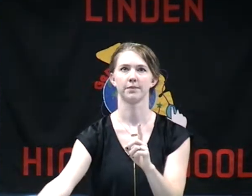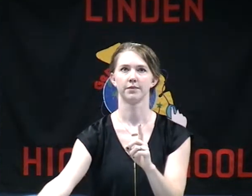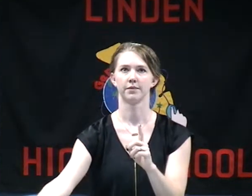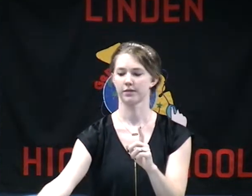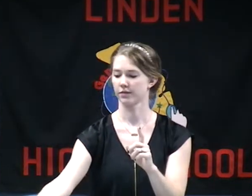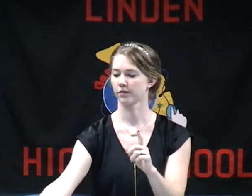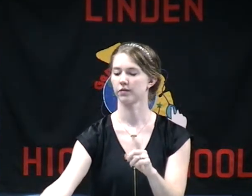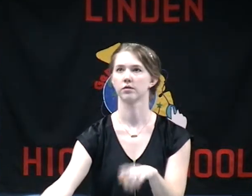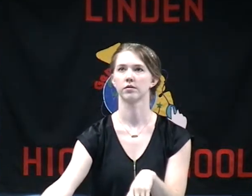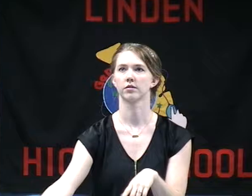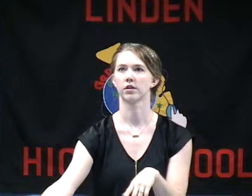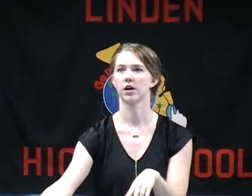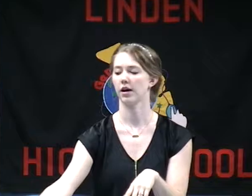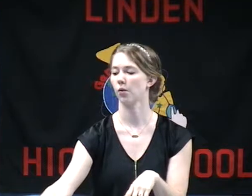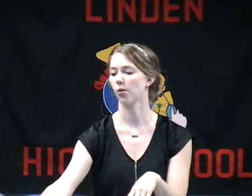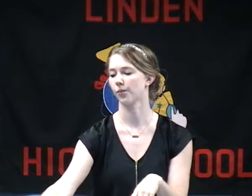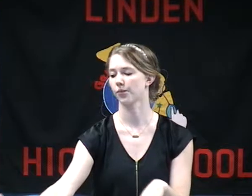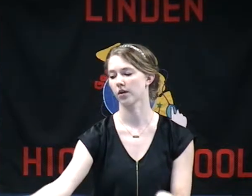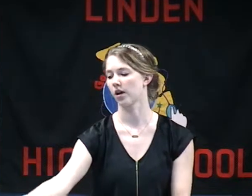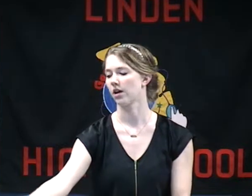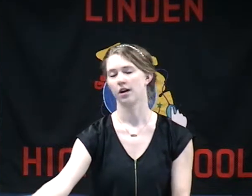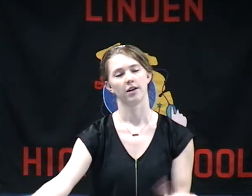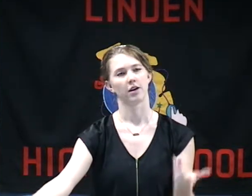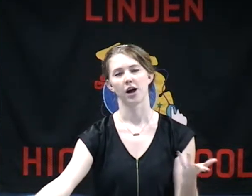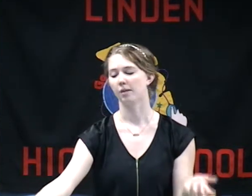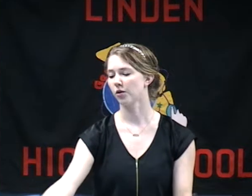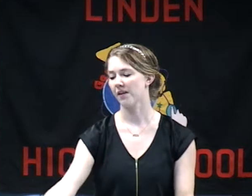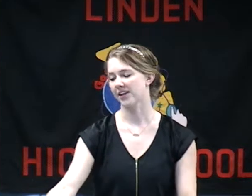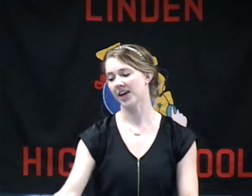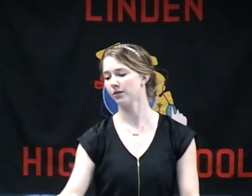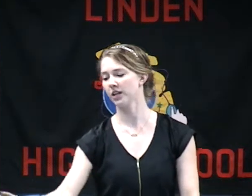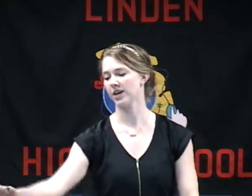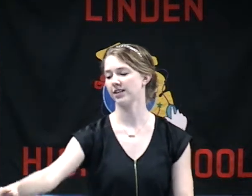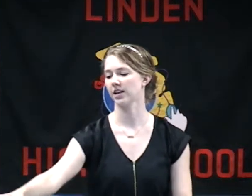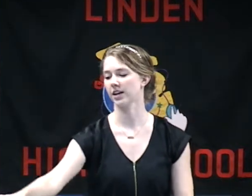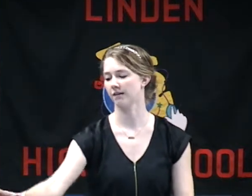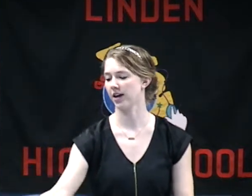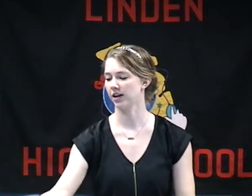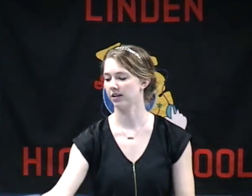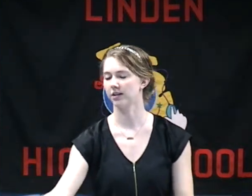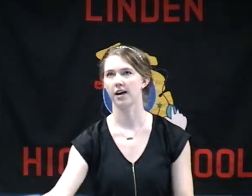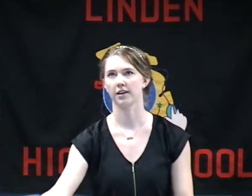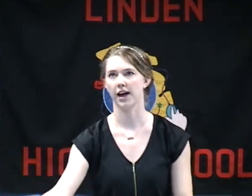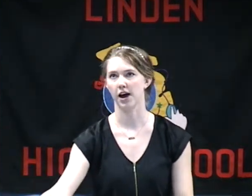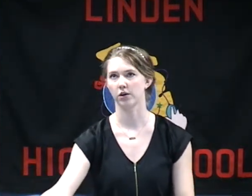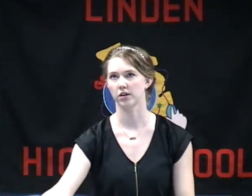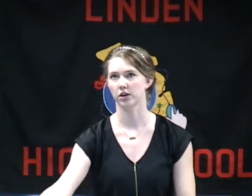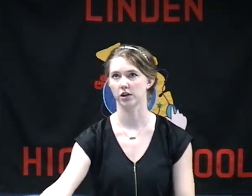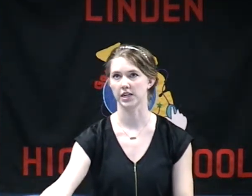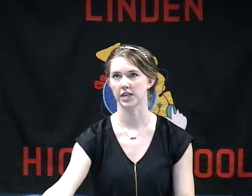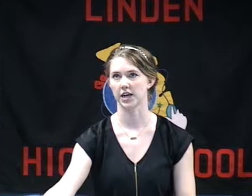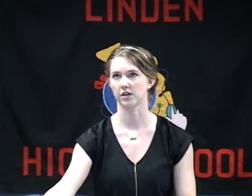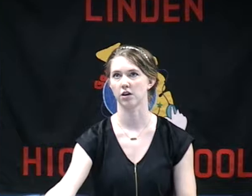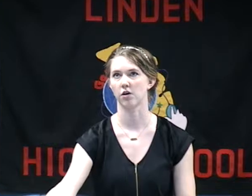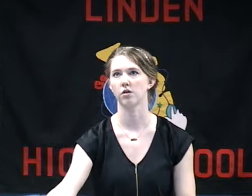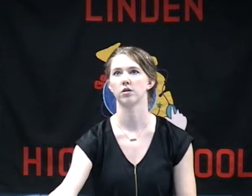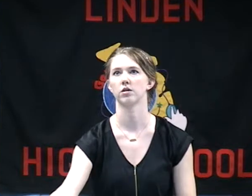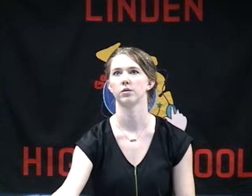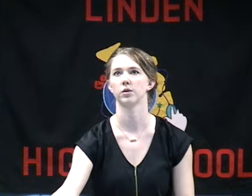are Alright. I'm going fast. I didn't realize that Lake Fenton got out early today, so we're gonna